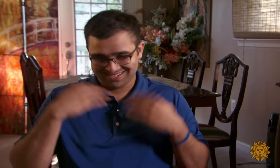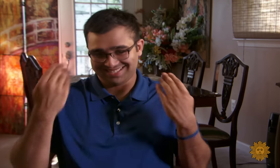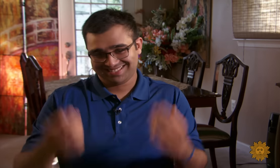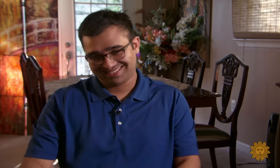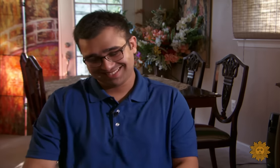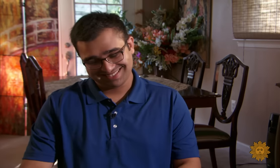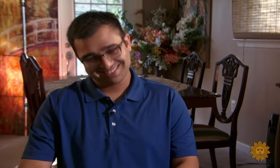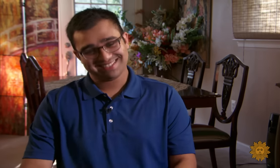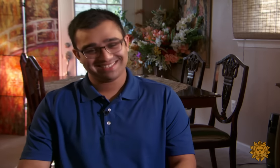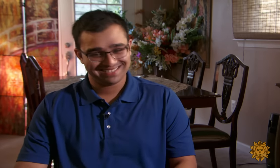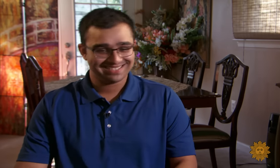even now, still smiling.